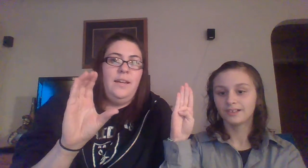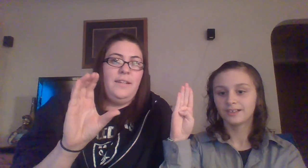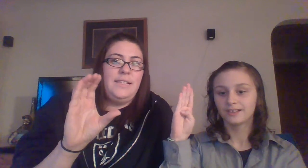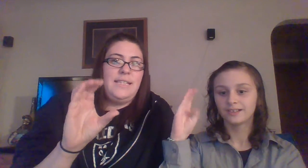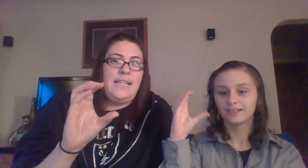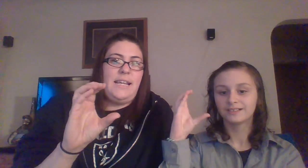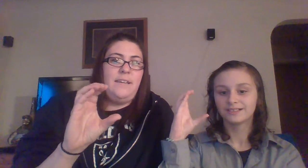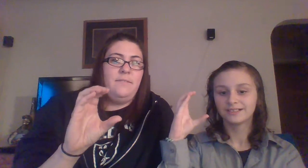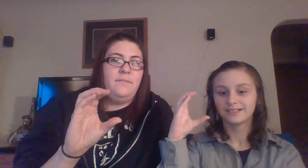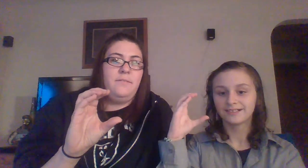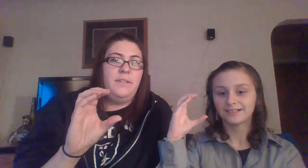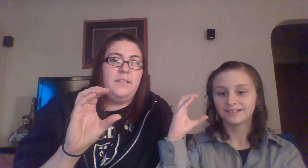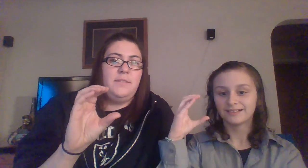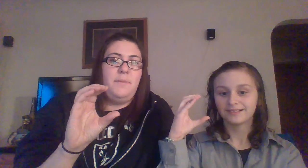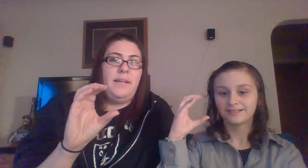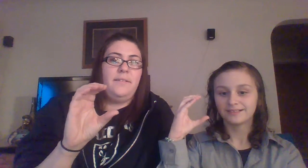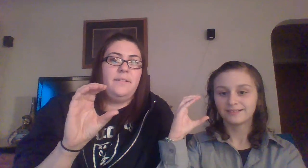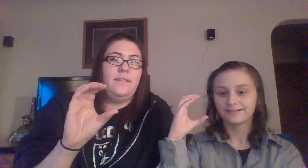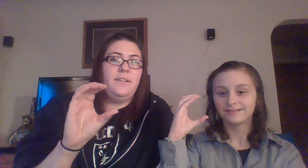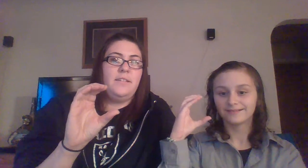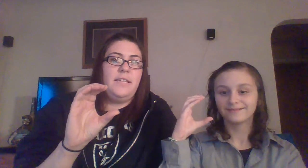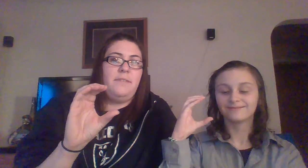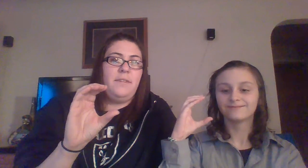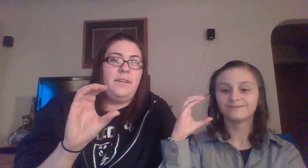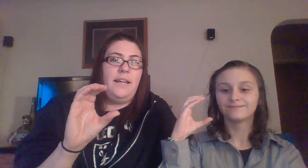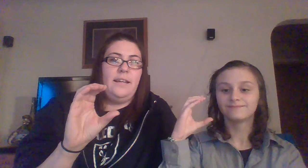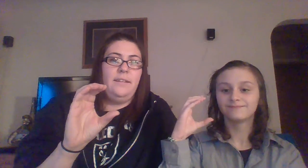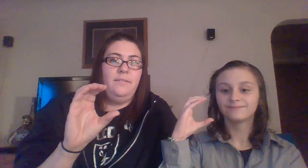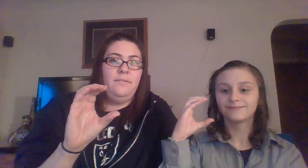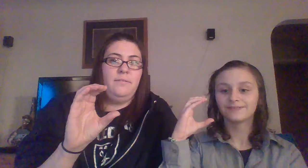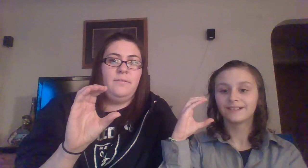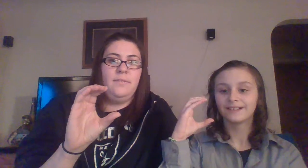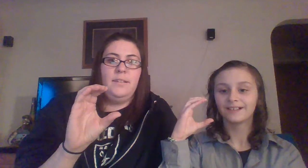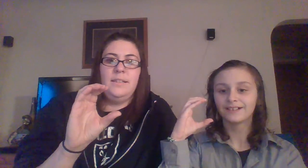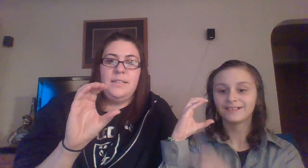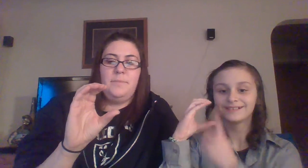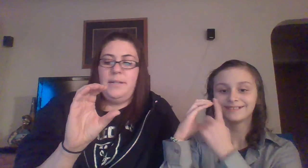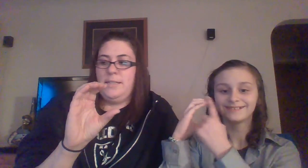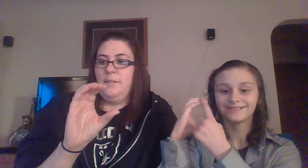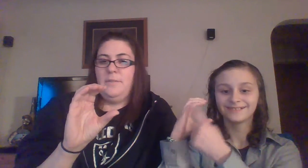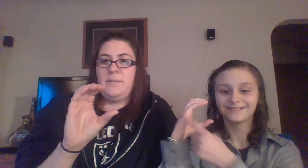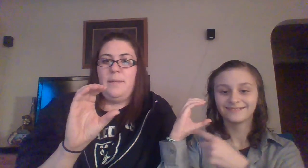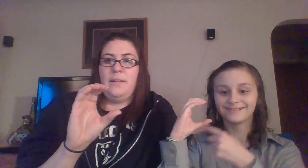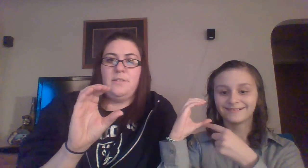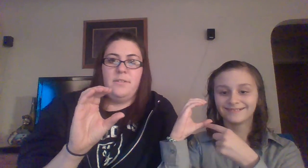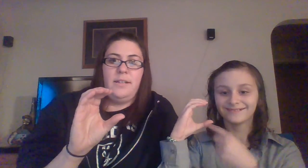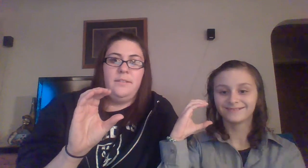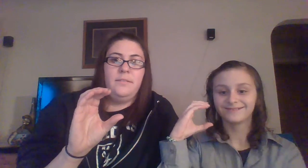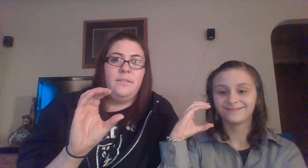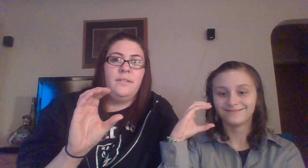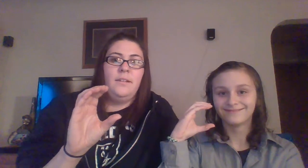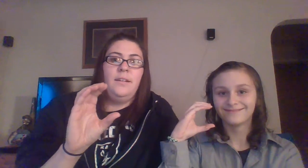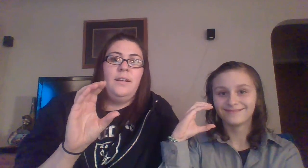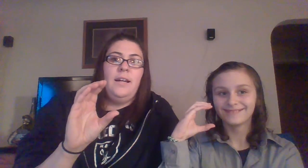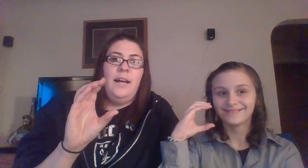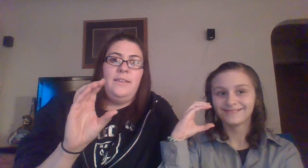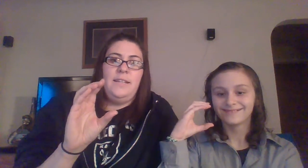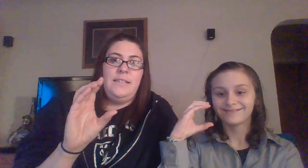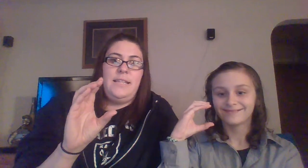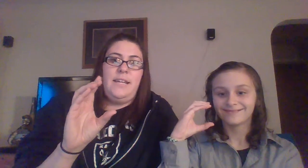then C, where you just make the letter C with your hand. It's pretty self-explanatory. And then D, you're